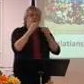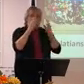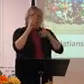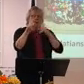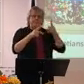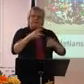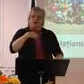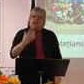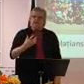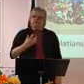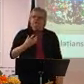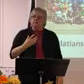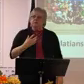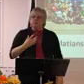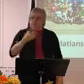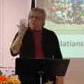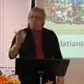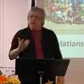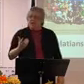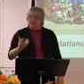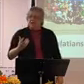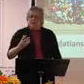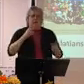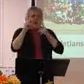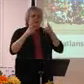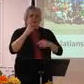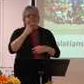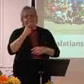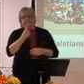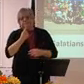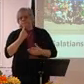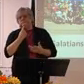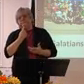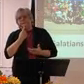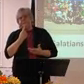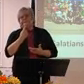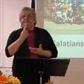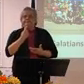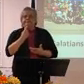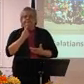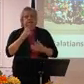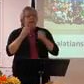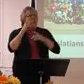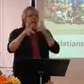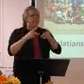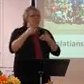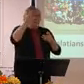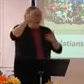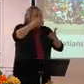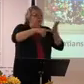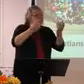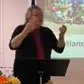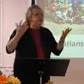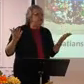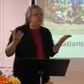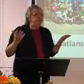people who are angry. A lot of people are disappointed. A lot of people, they don't know what to